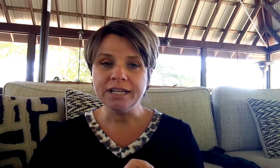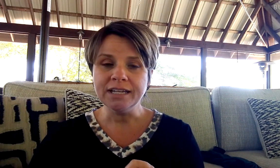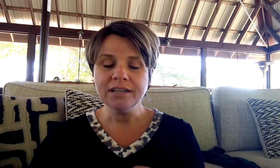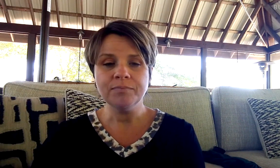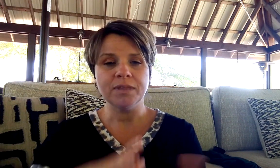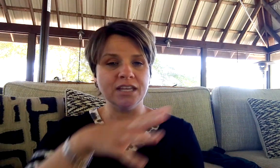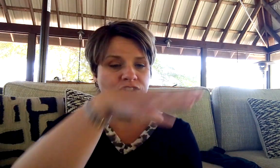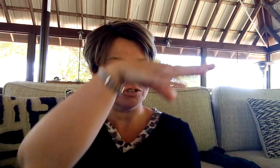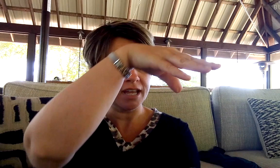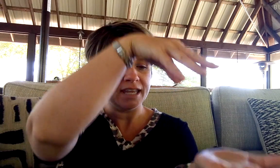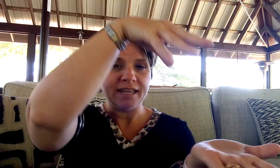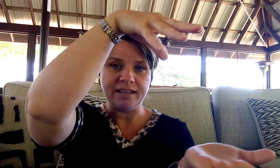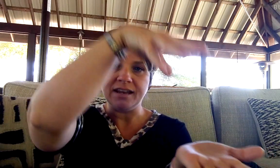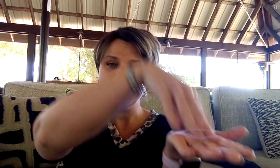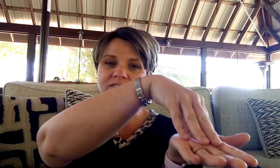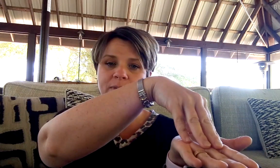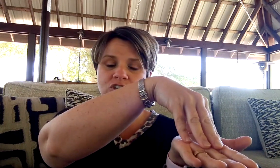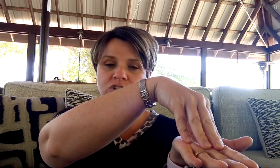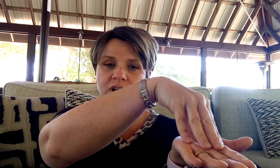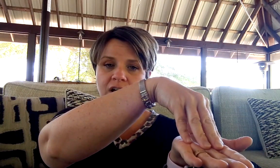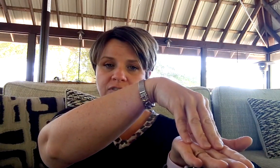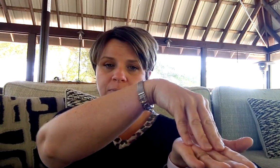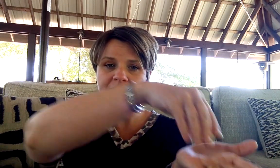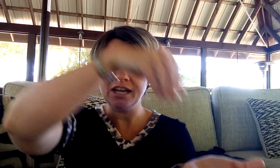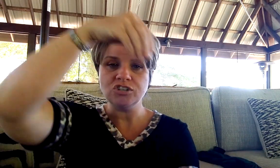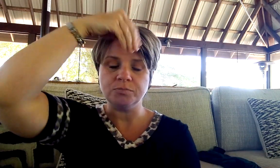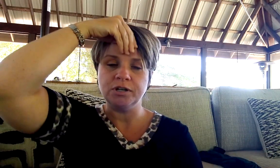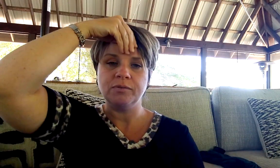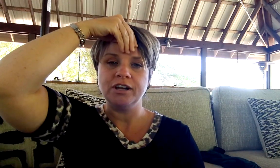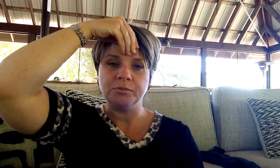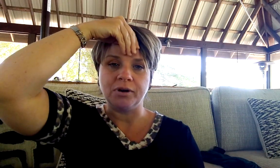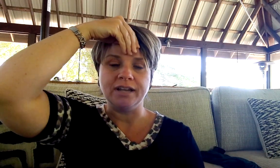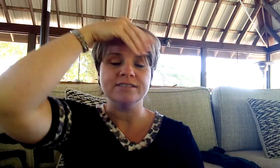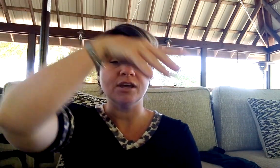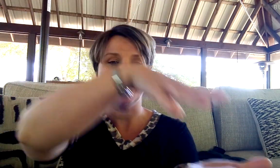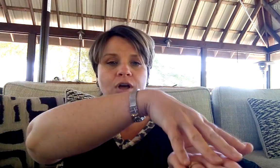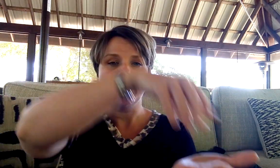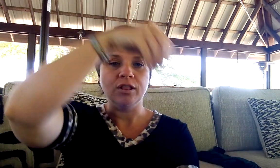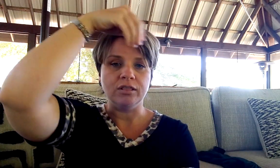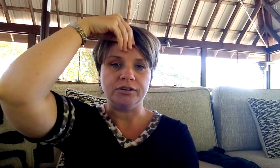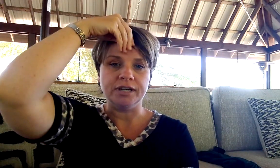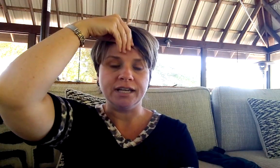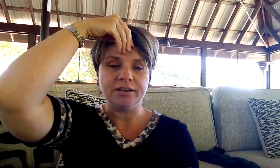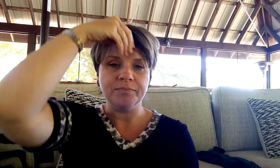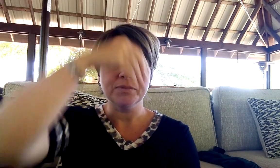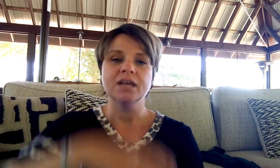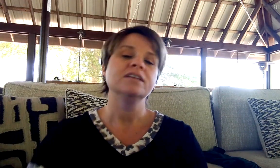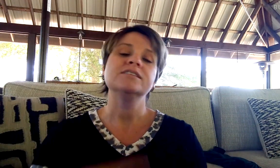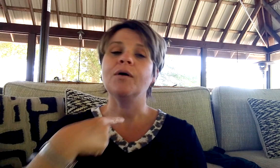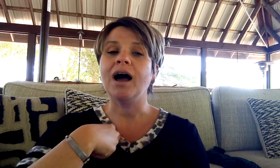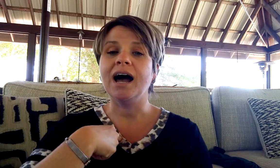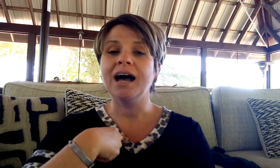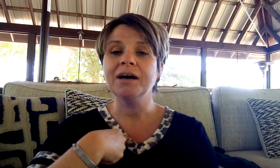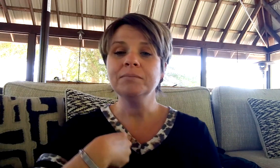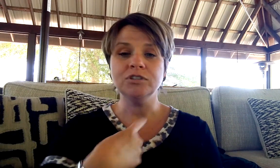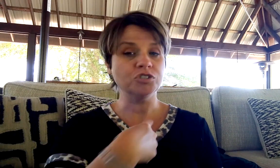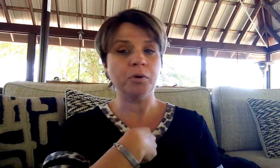learning is you're taking information off the page and putting it right in your brain. So, learning. So, you just point to